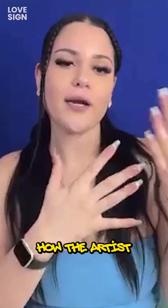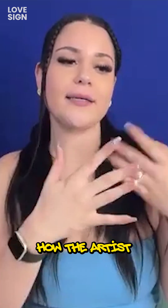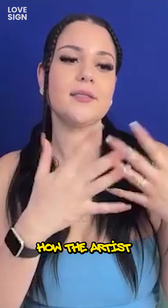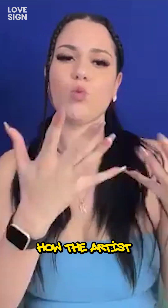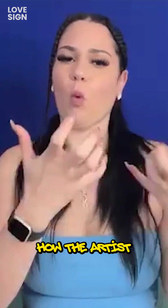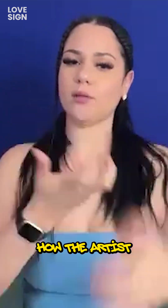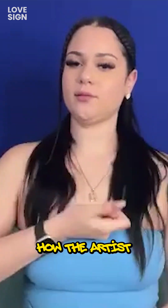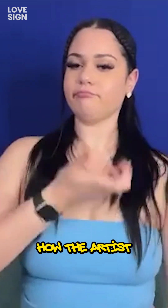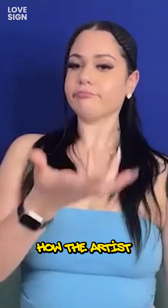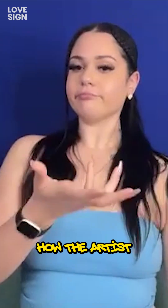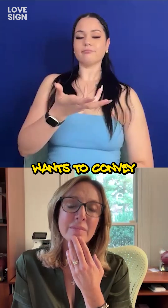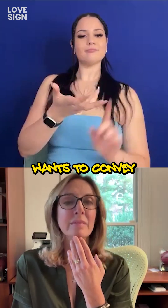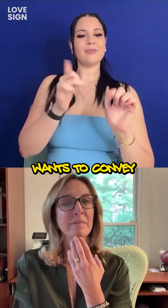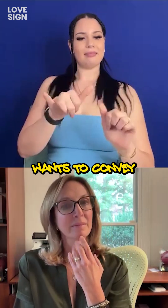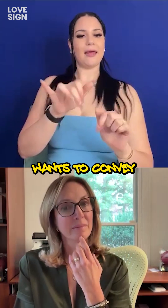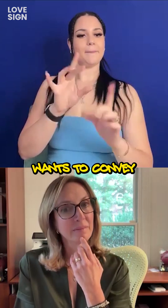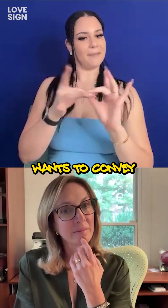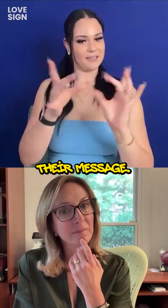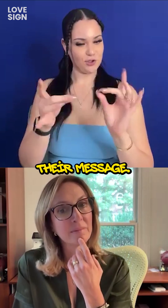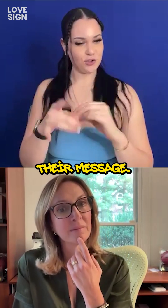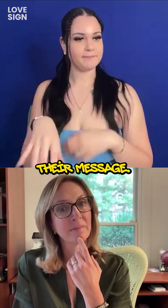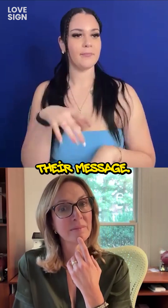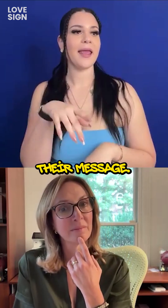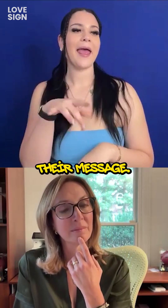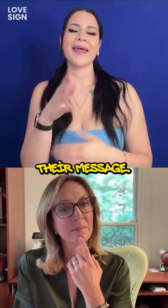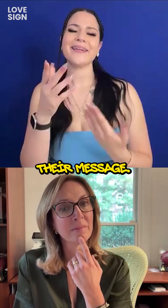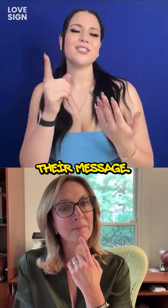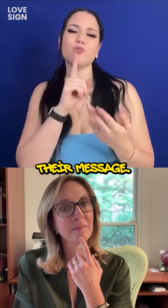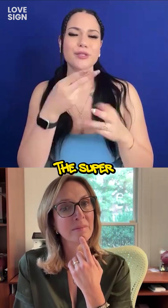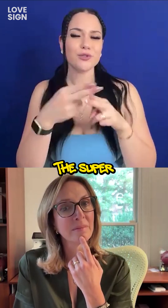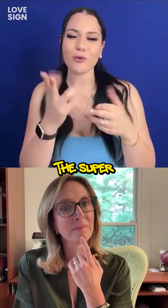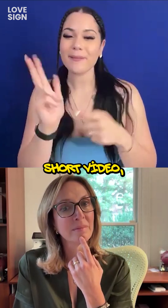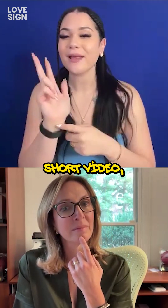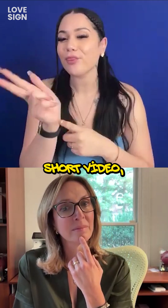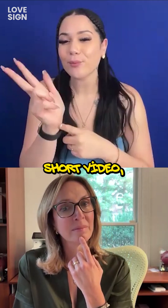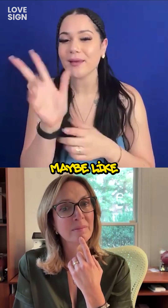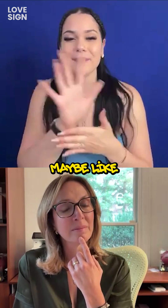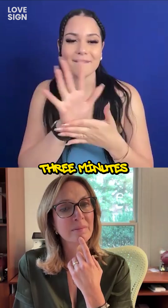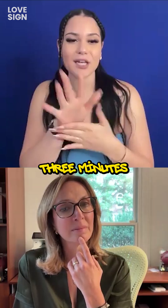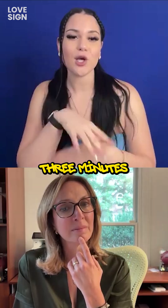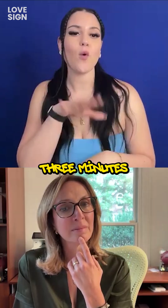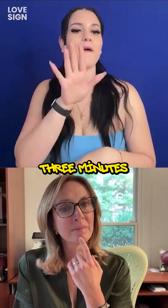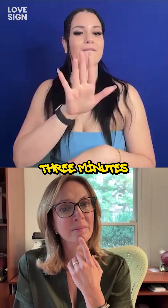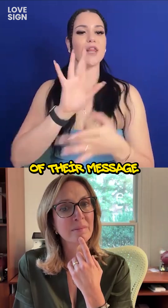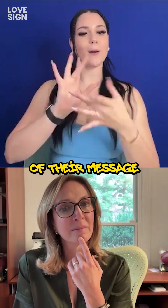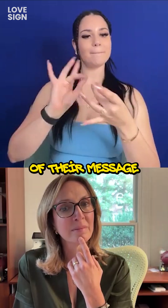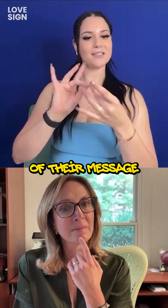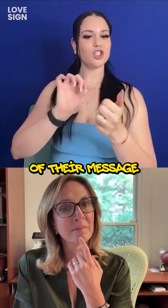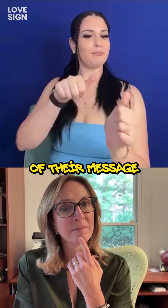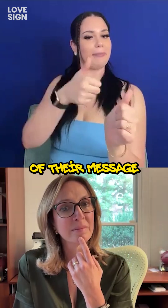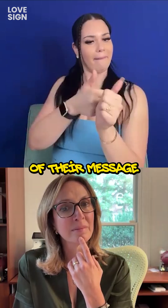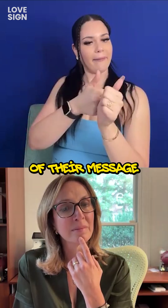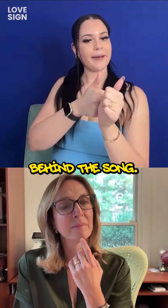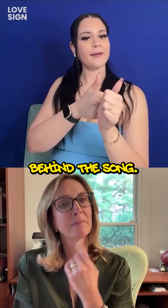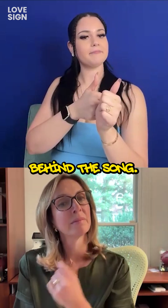how the artist wants to convey their message. It's a super short video, maybe like 3 minutes, of